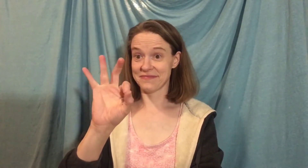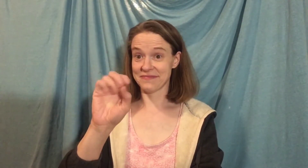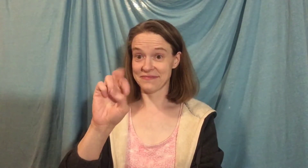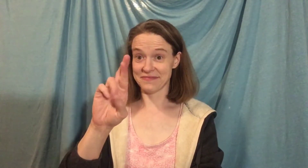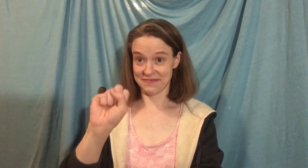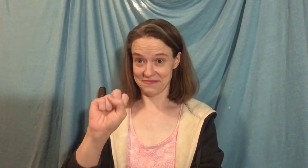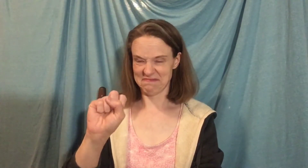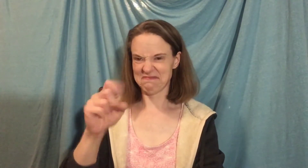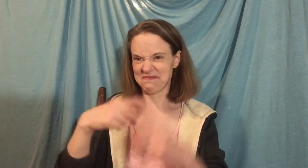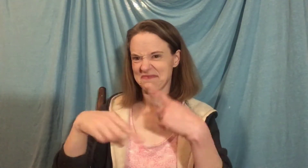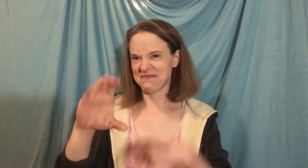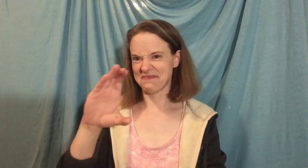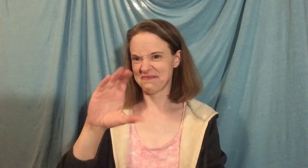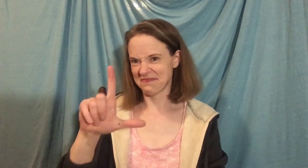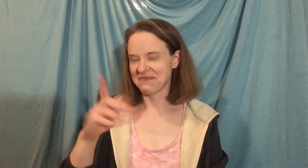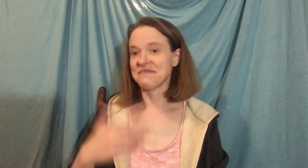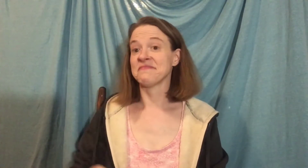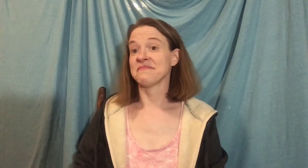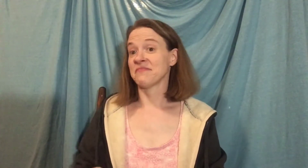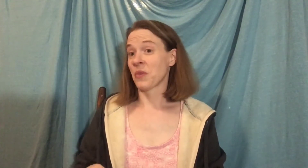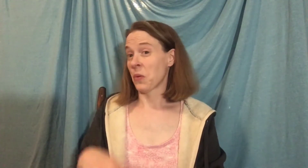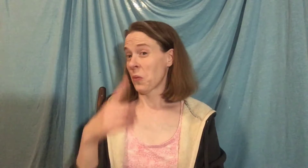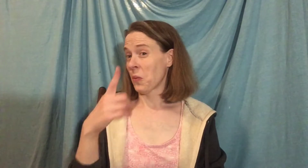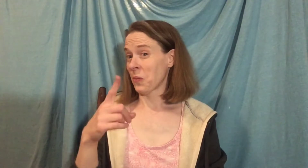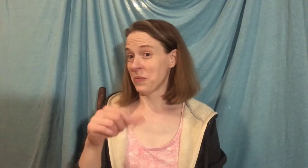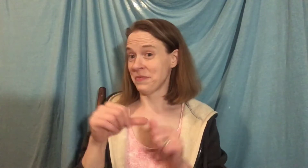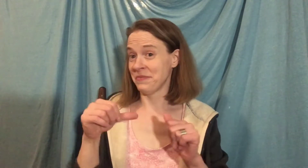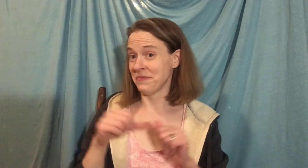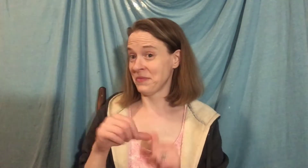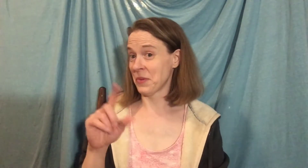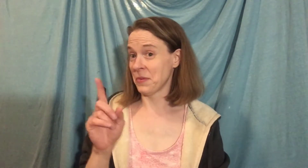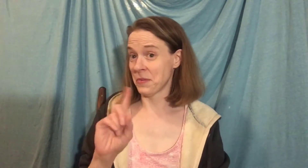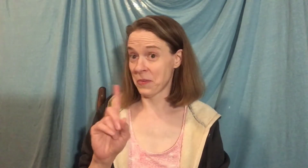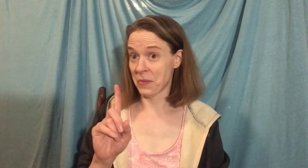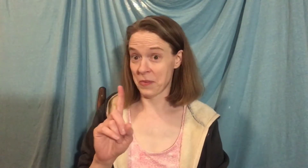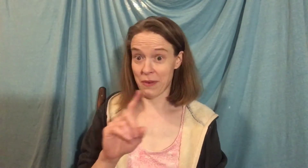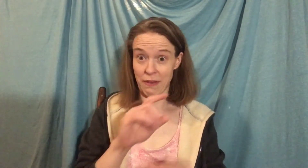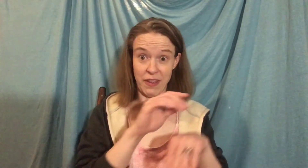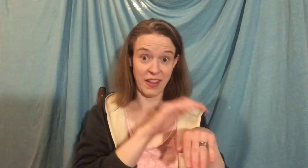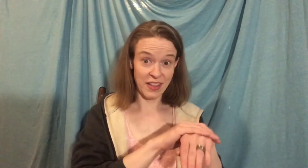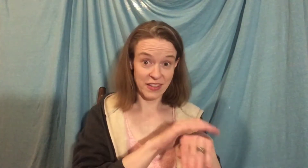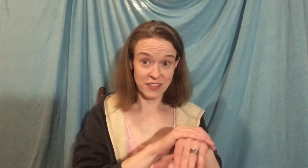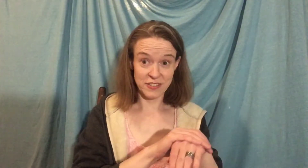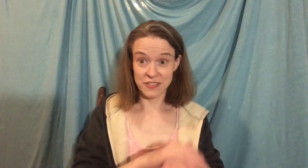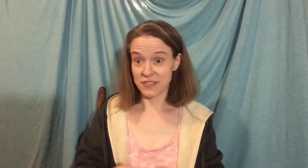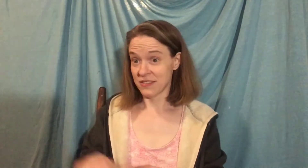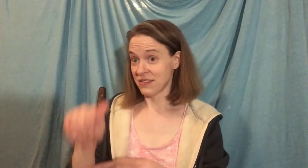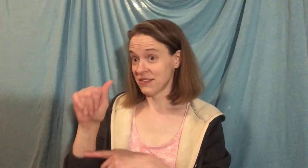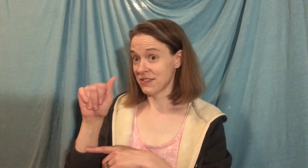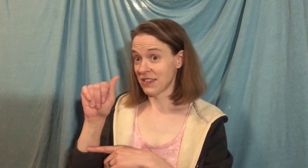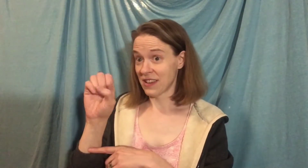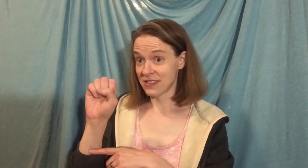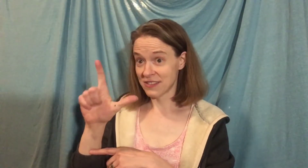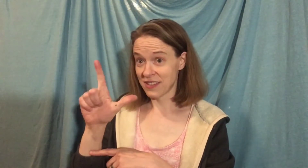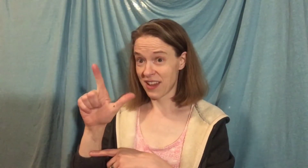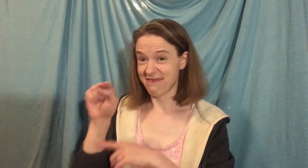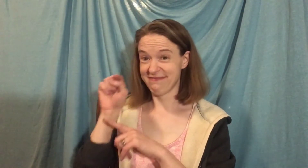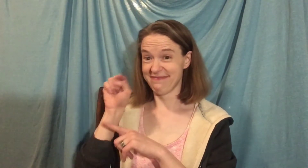Classifiers, signed like this, are one area where when you compare English